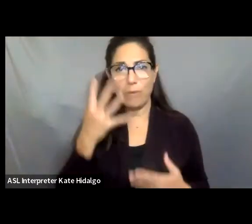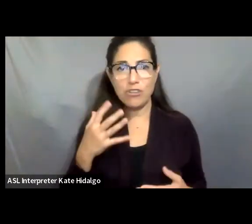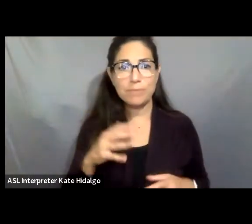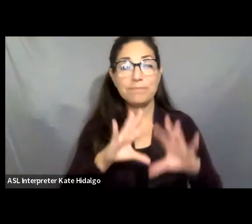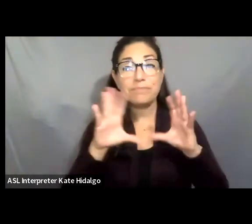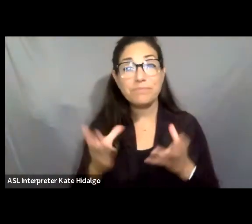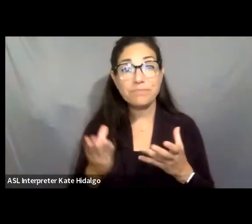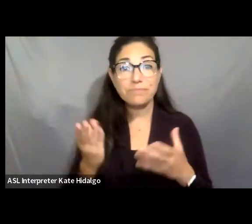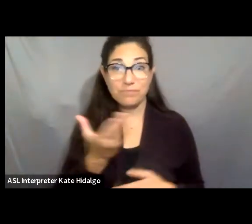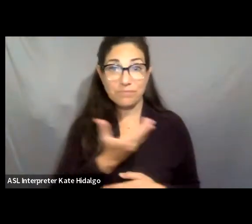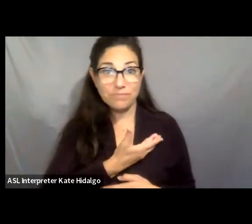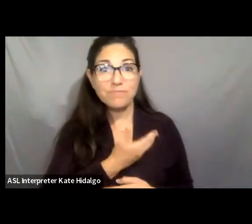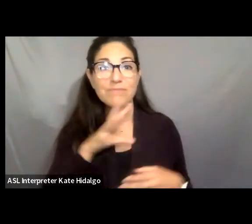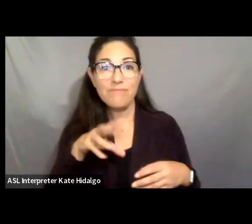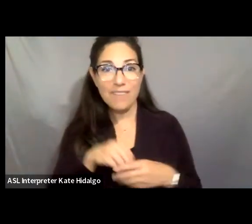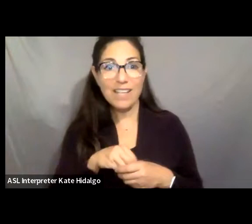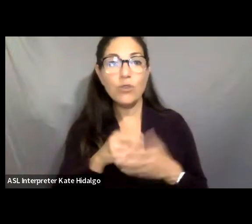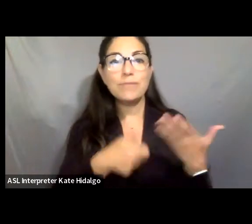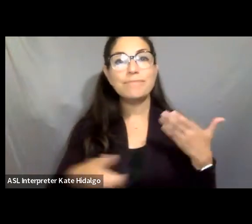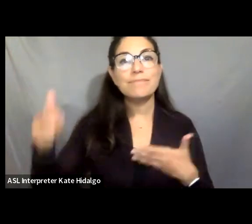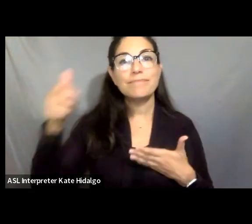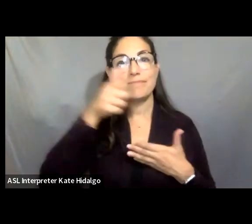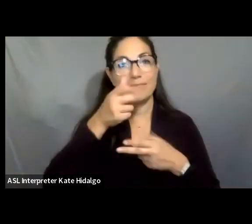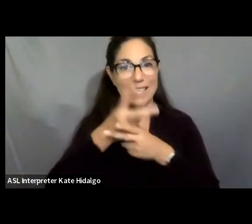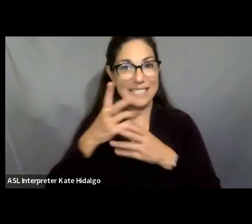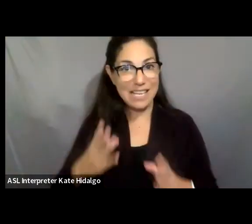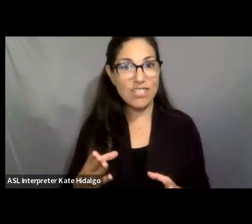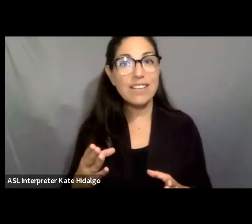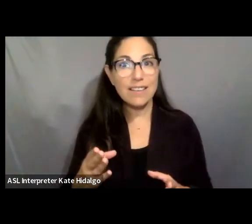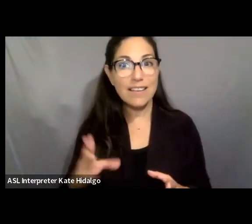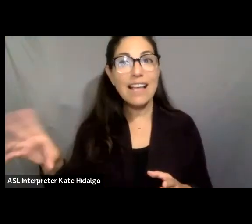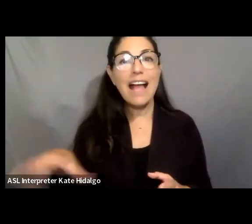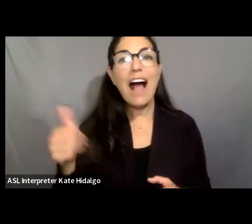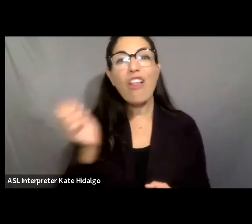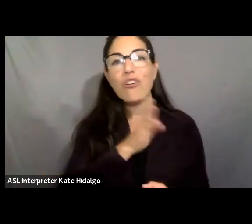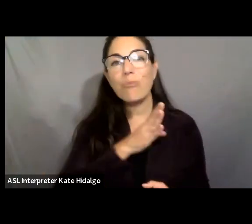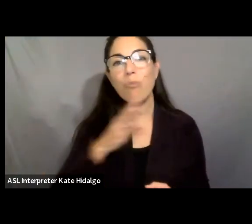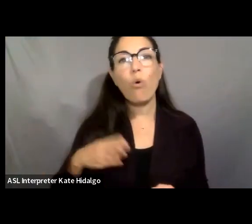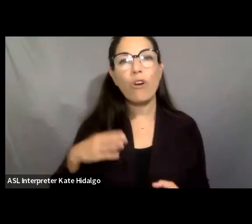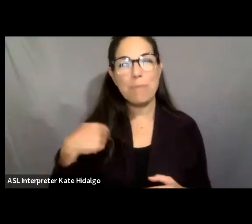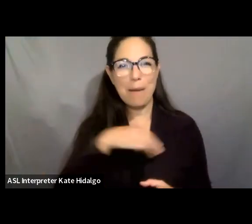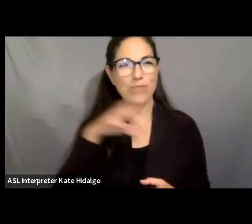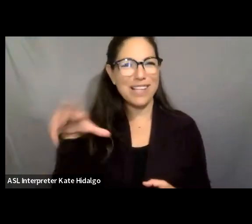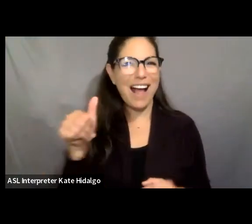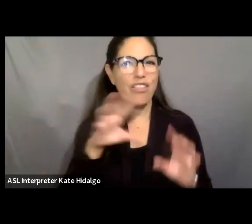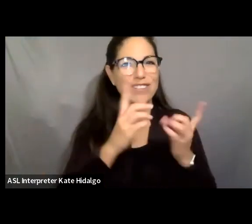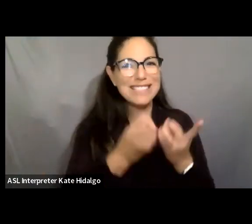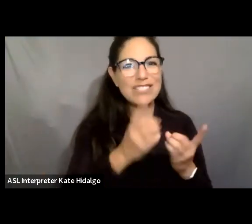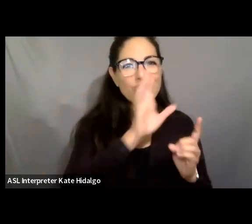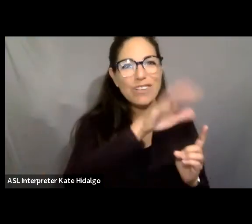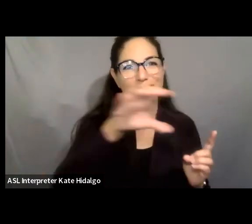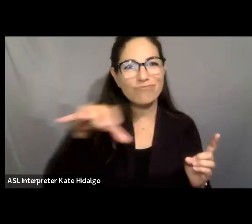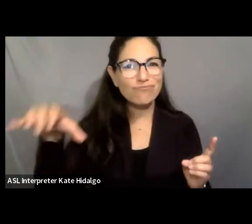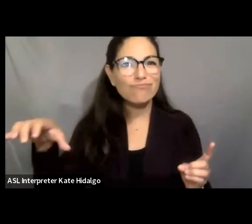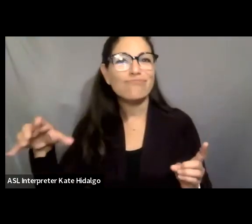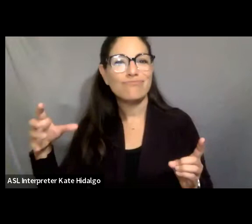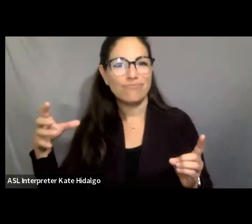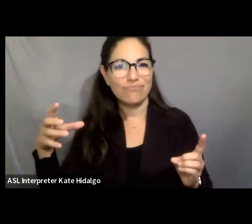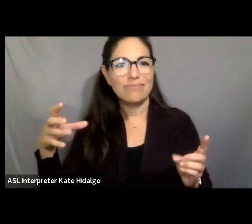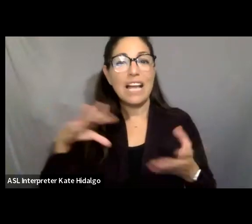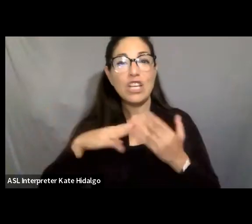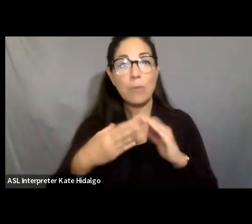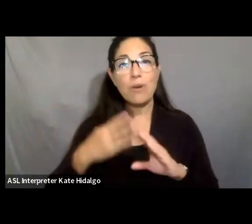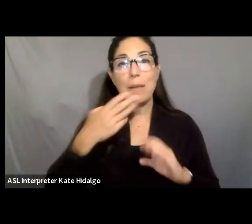of us, including our superintendent, other board members from other districts, and